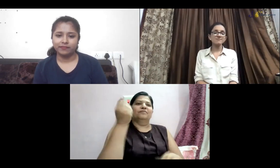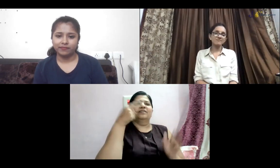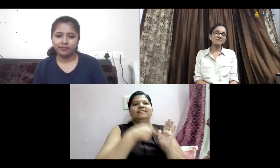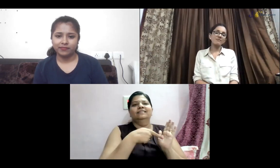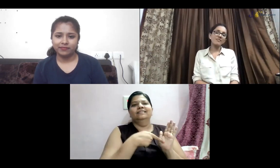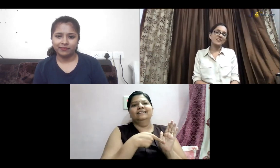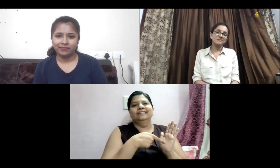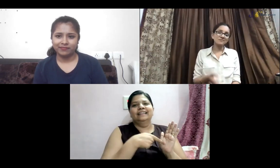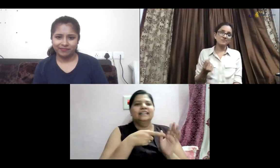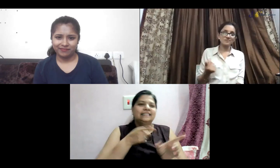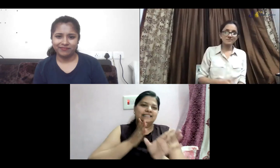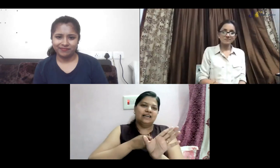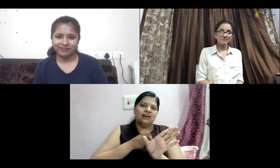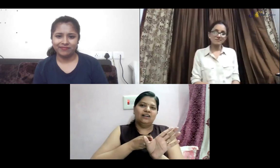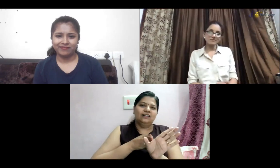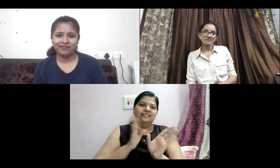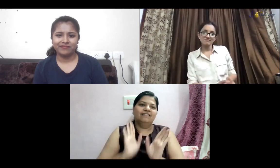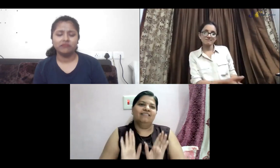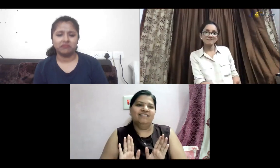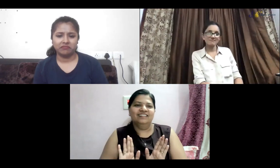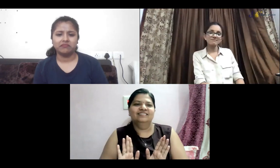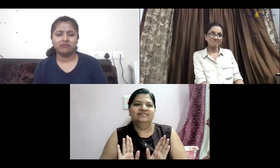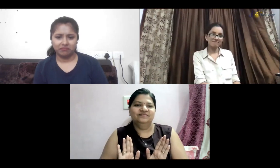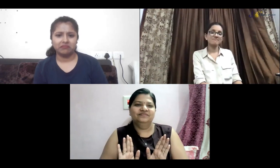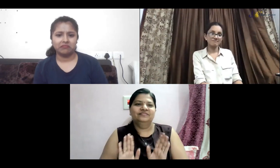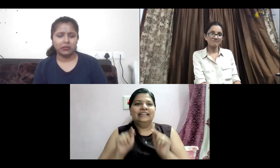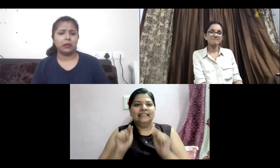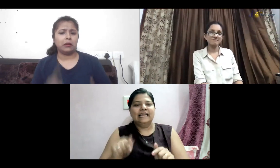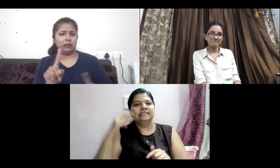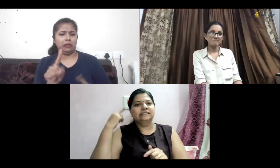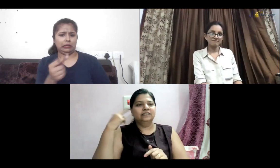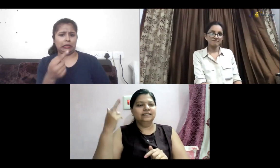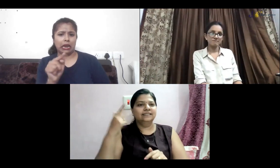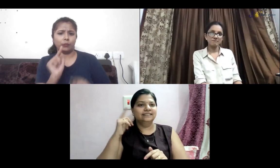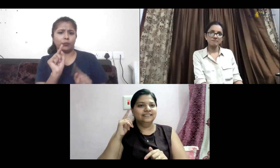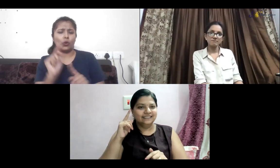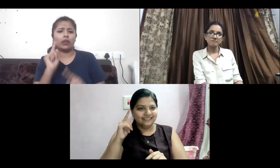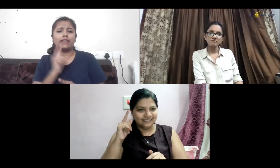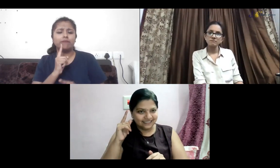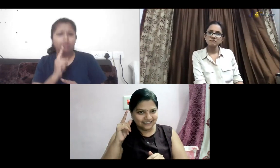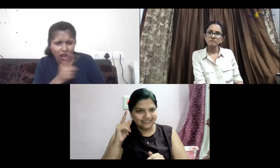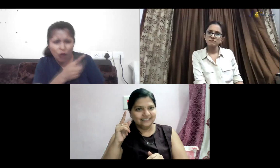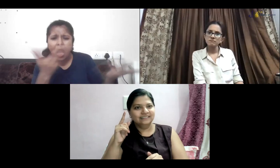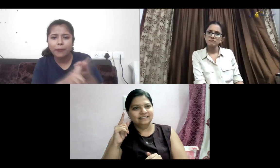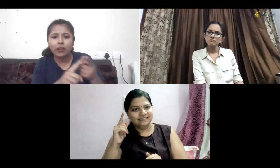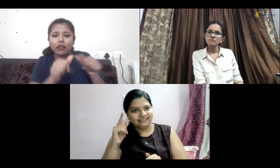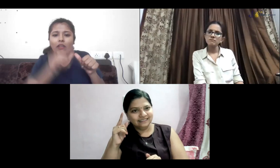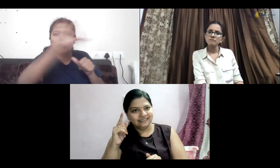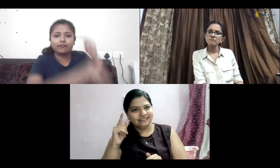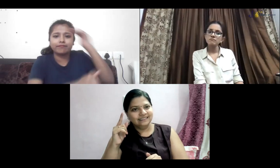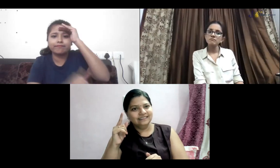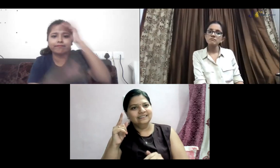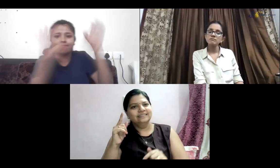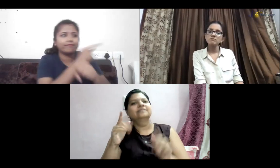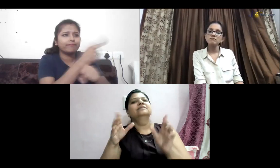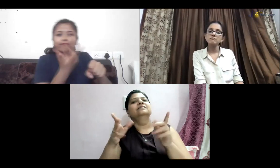suicide, so it's the more important thing. Media thinks that where they can get more profit, where they can earn more profit with